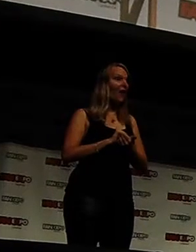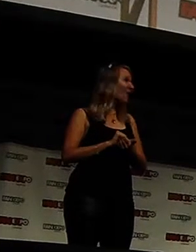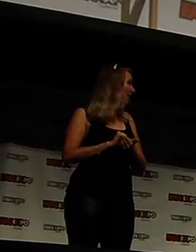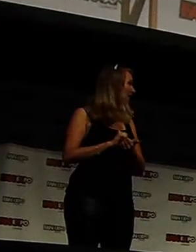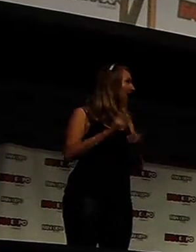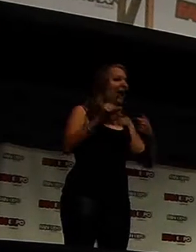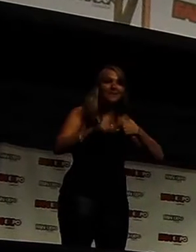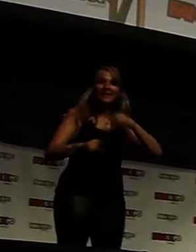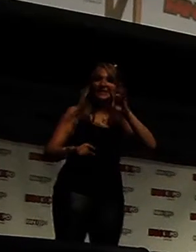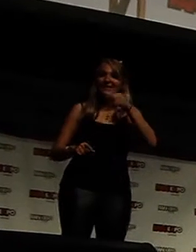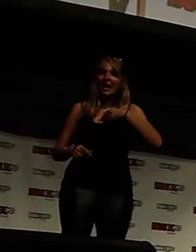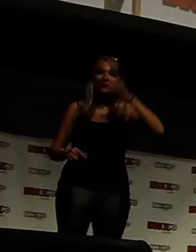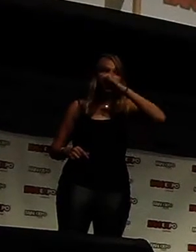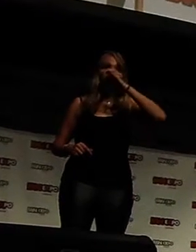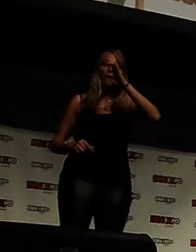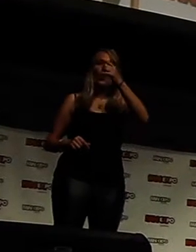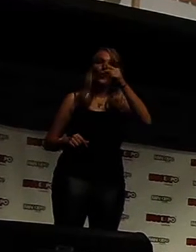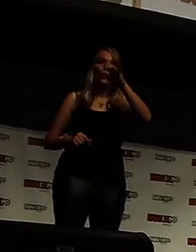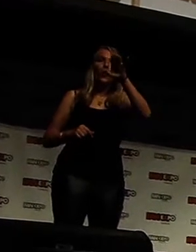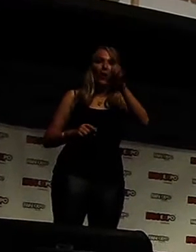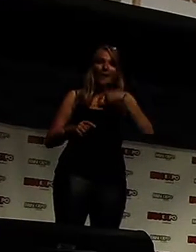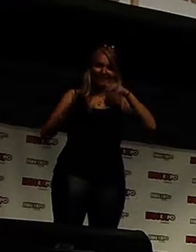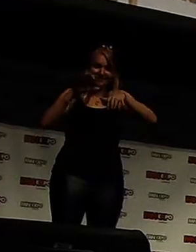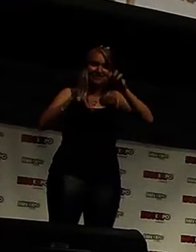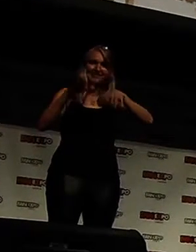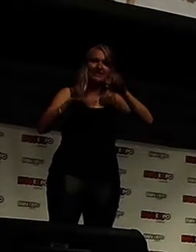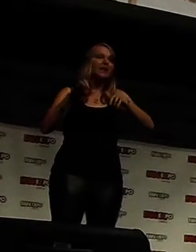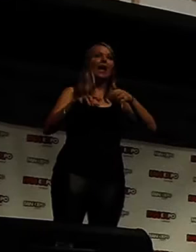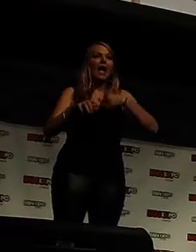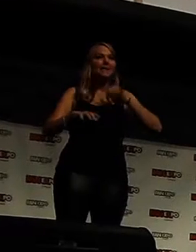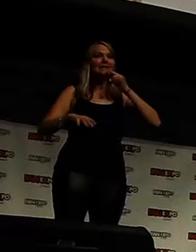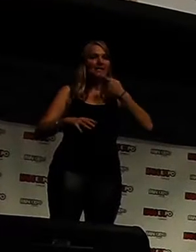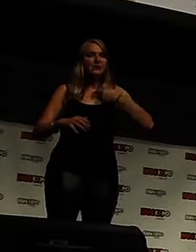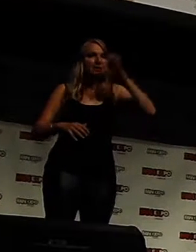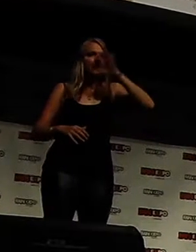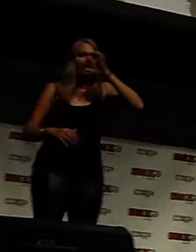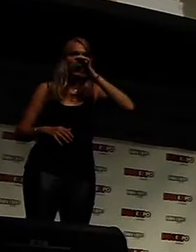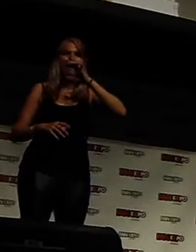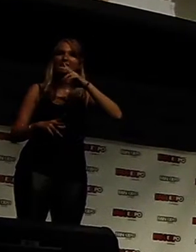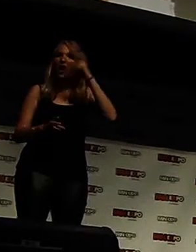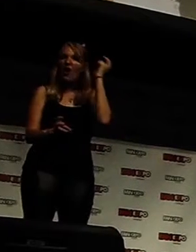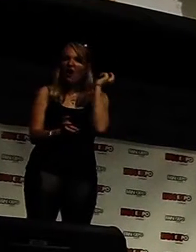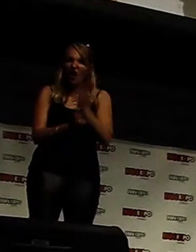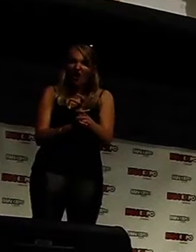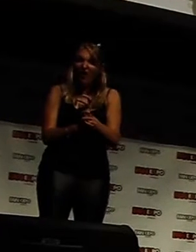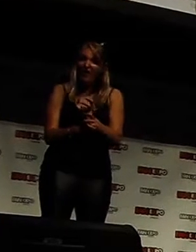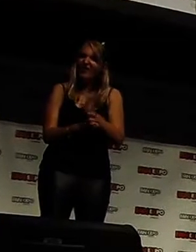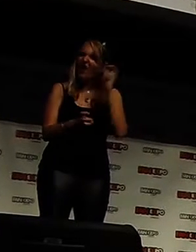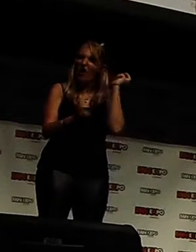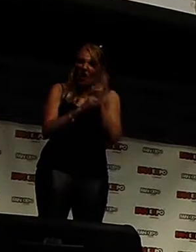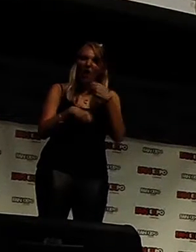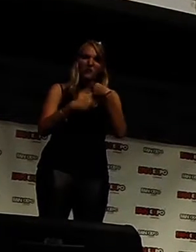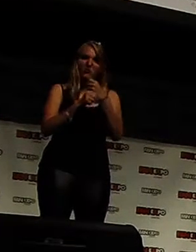I've Googled it as well. I like Googled it and I'm really serious on it. It's really hard. Souffles are hard to